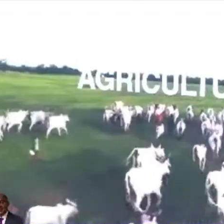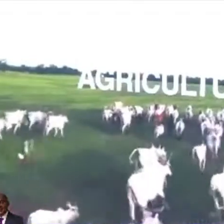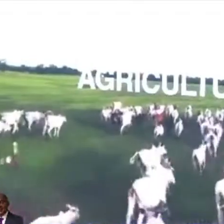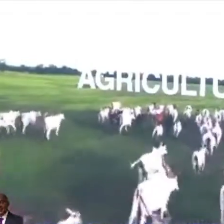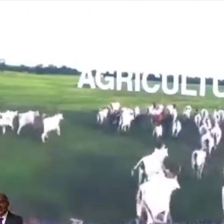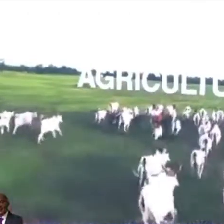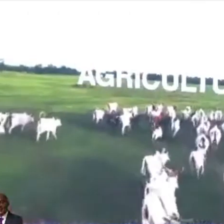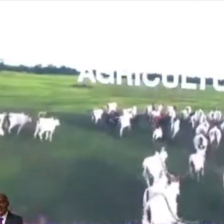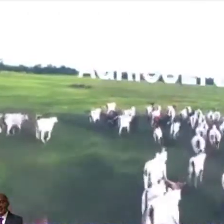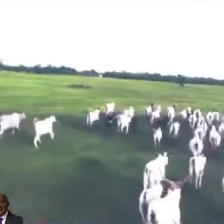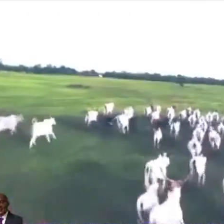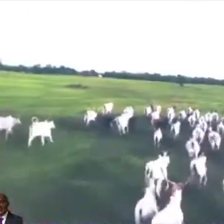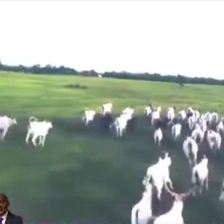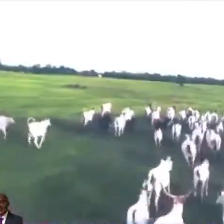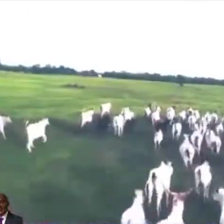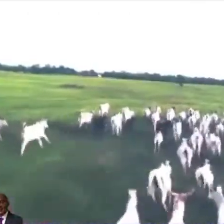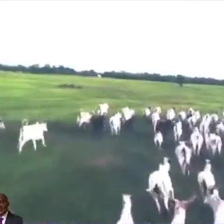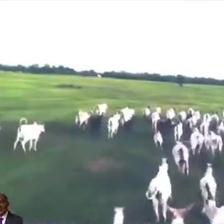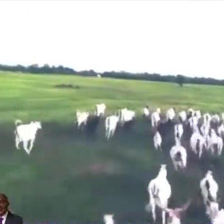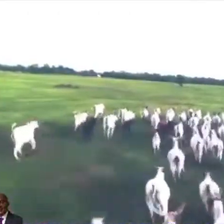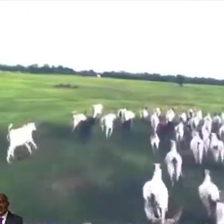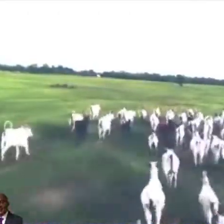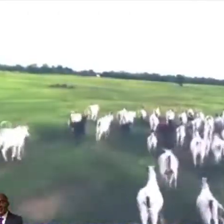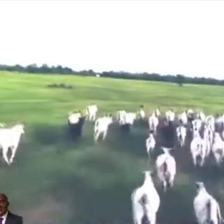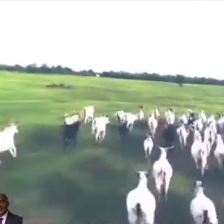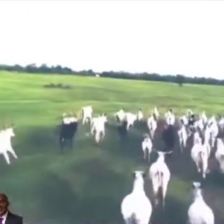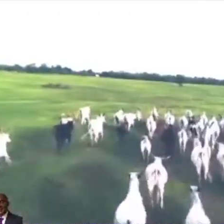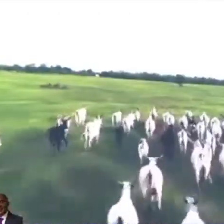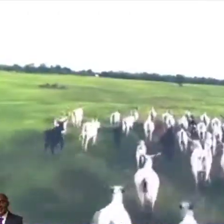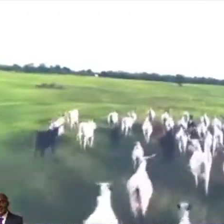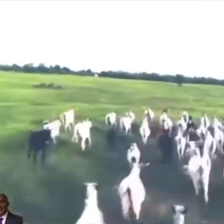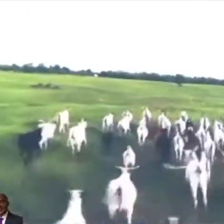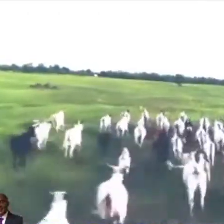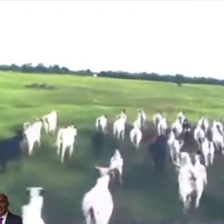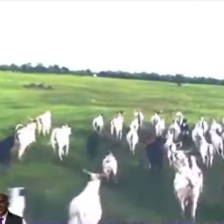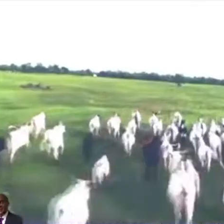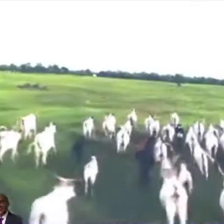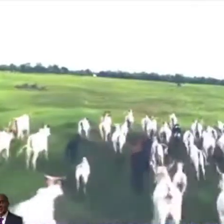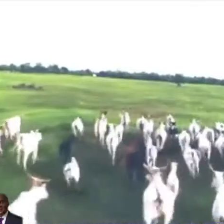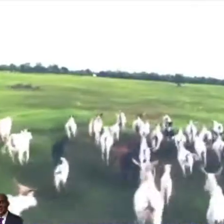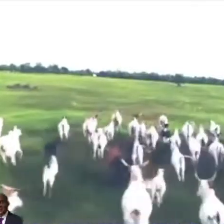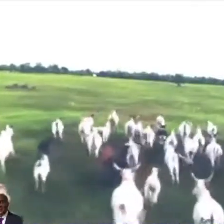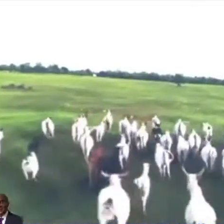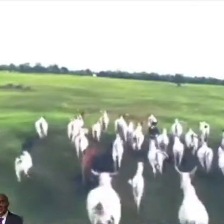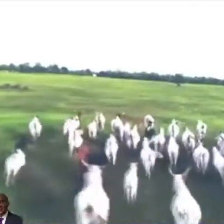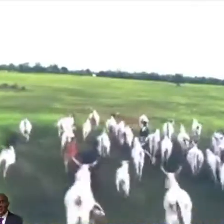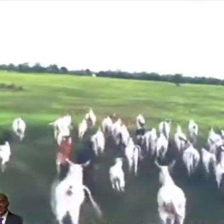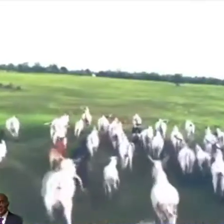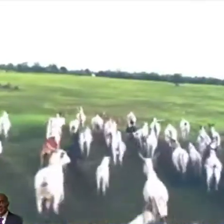Without cattle, there will not be enough meat, and there'll certainly not be any pure milk for anyone.